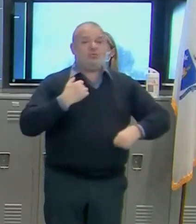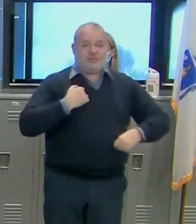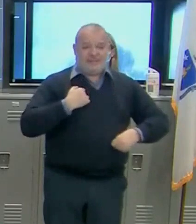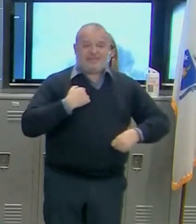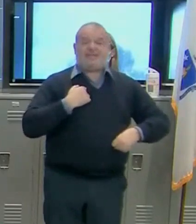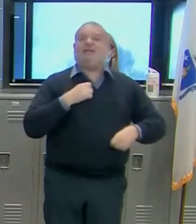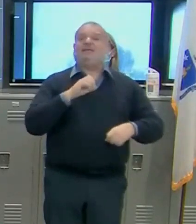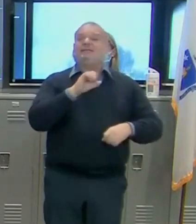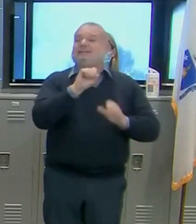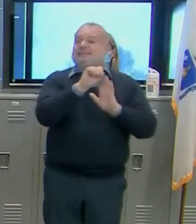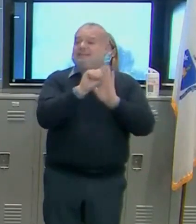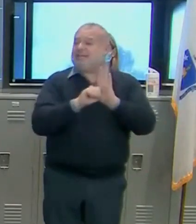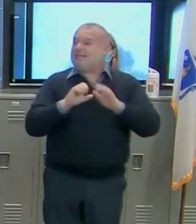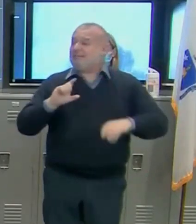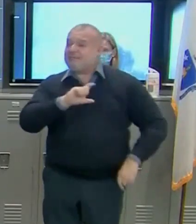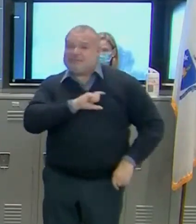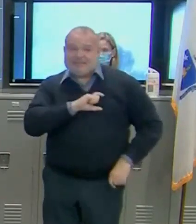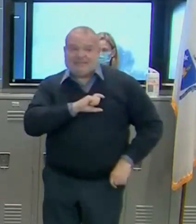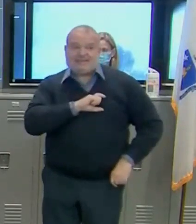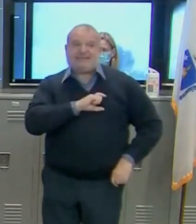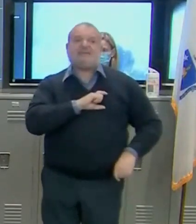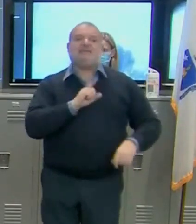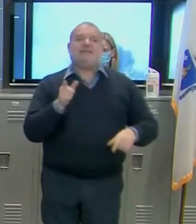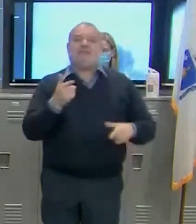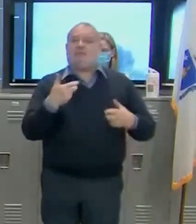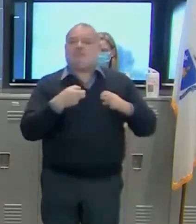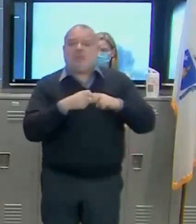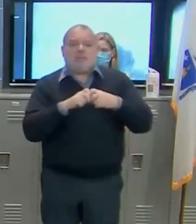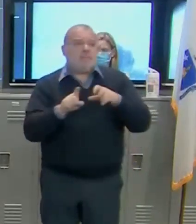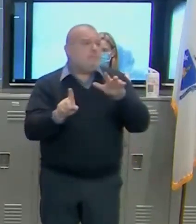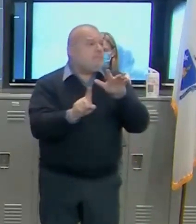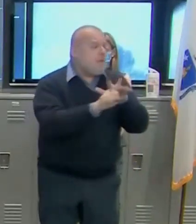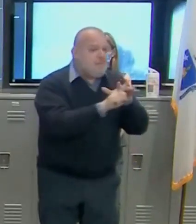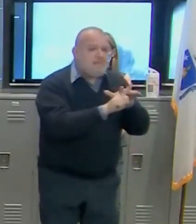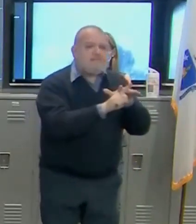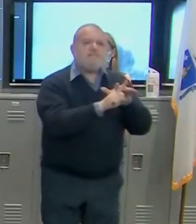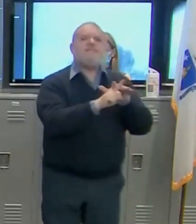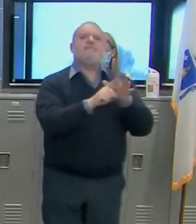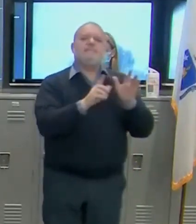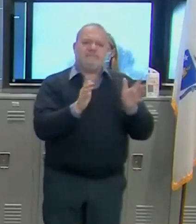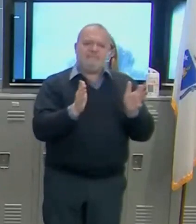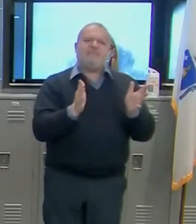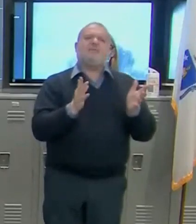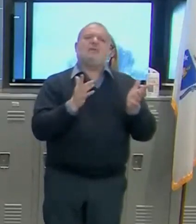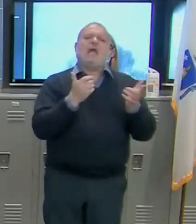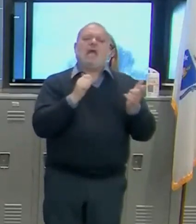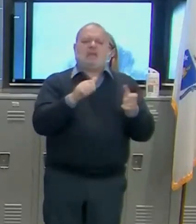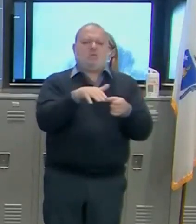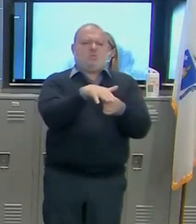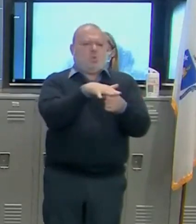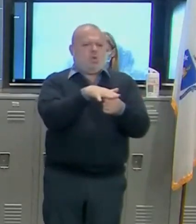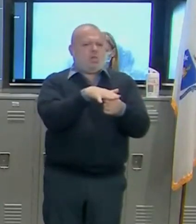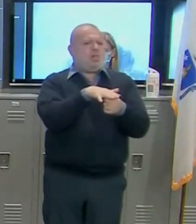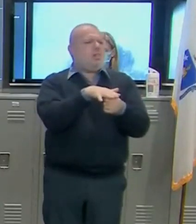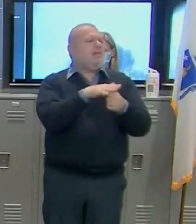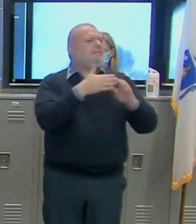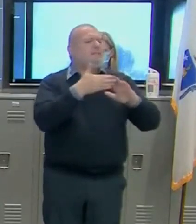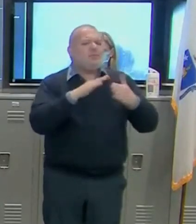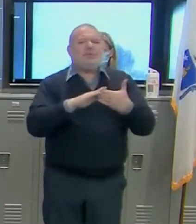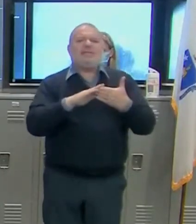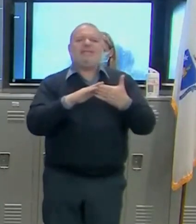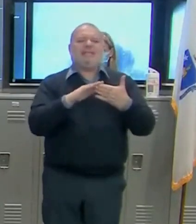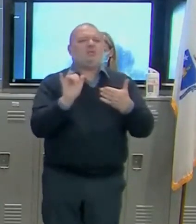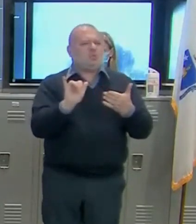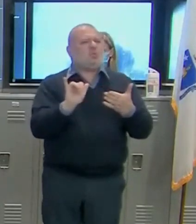issues with respect to rescues or other concerns like that. And local communities obviously will be available if